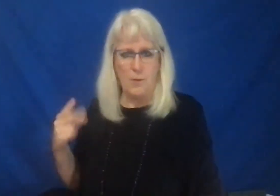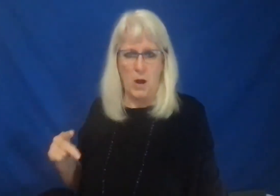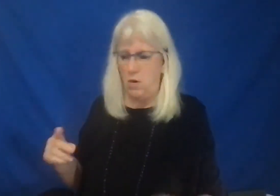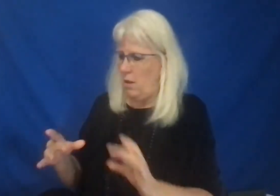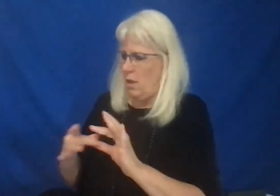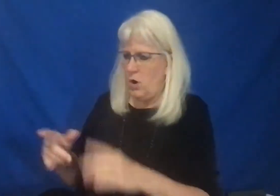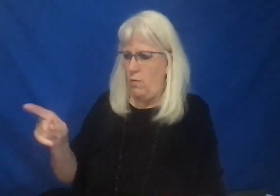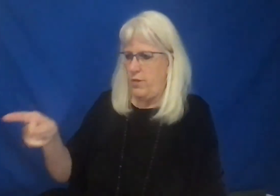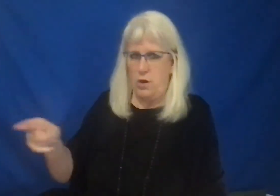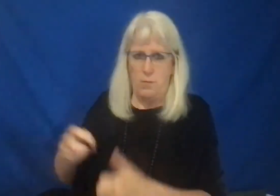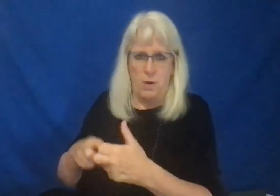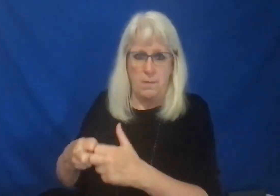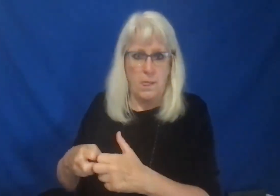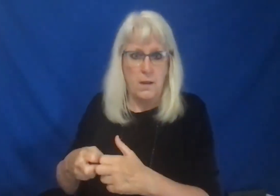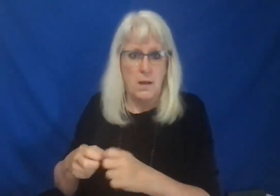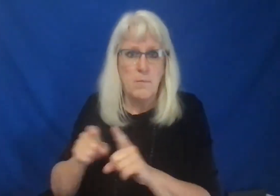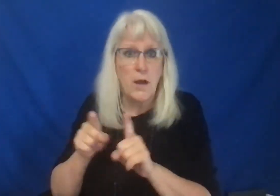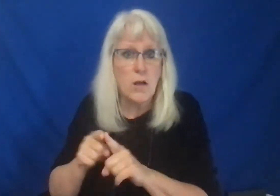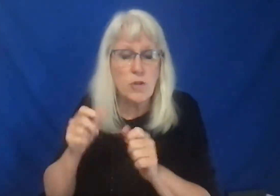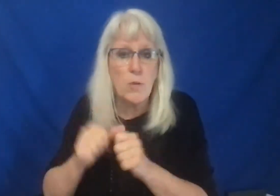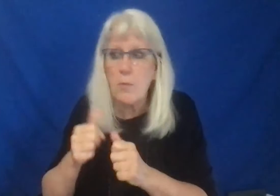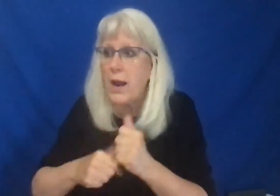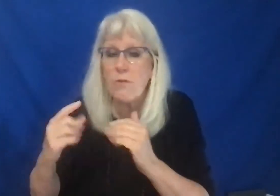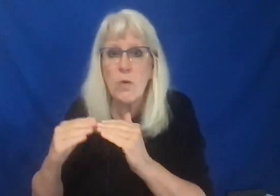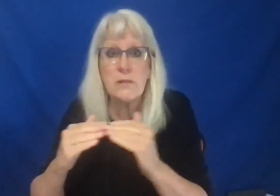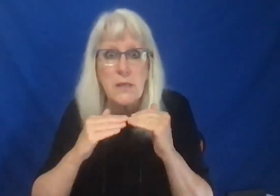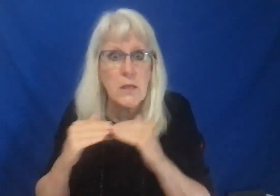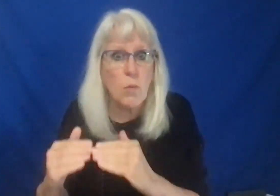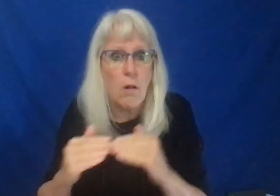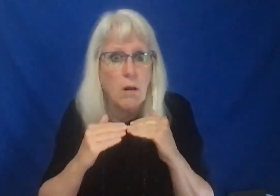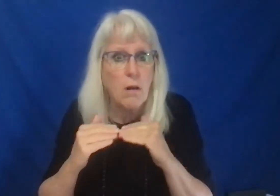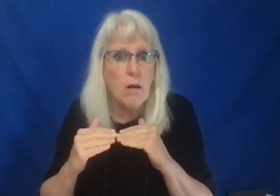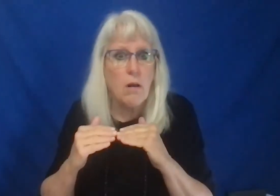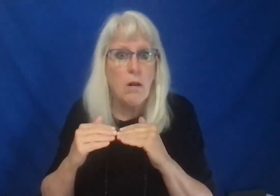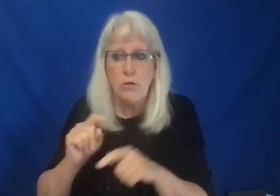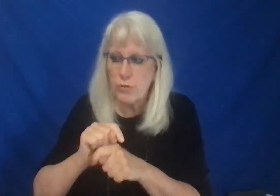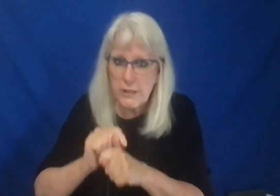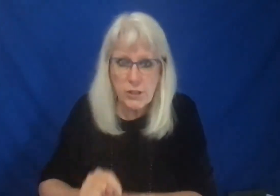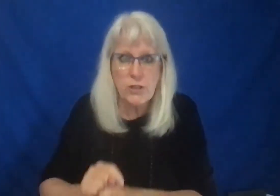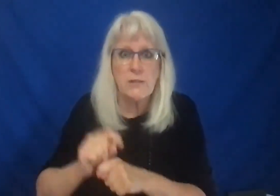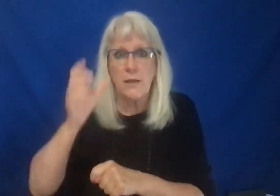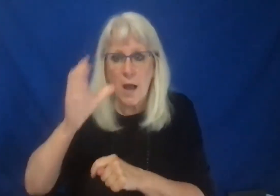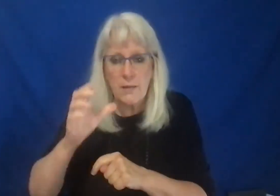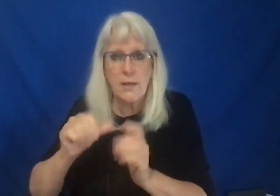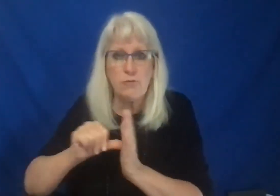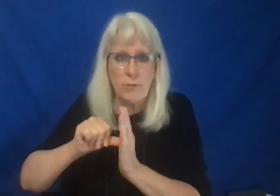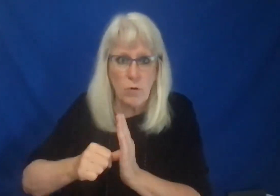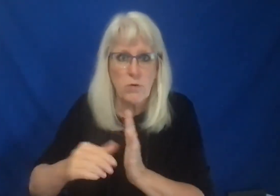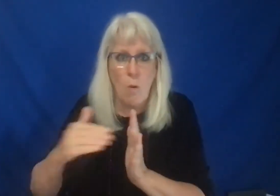also I need to remember that we're all equals, and our traditions and our concepts reinforce that all the way through, that we are equals, that this is